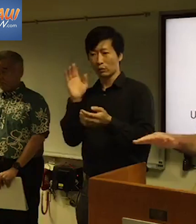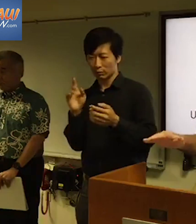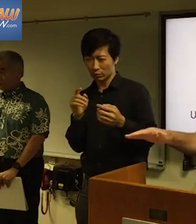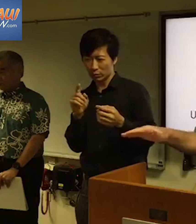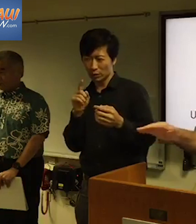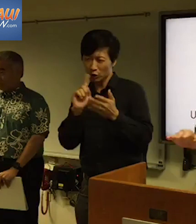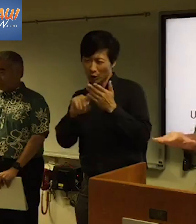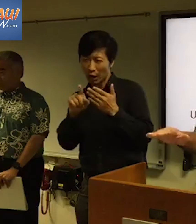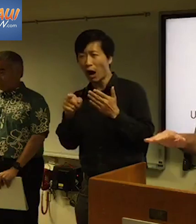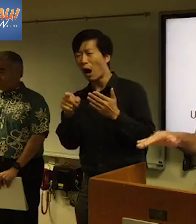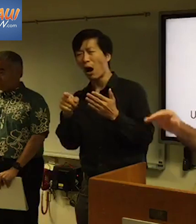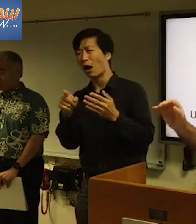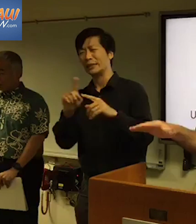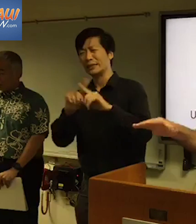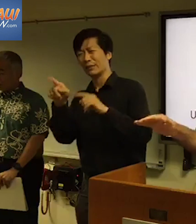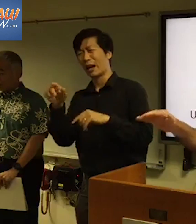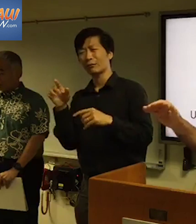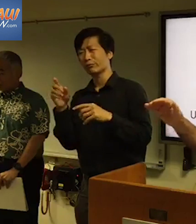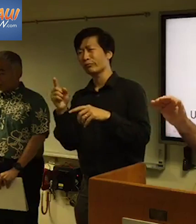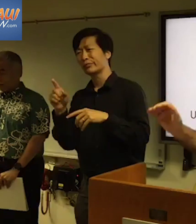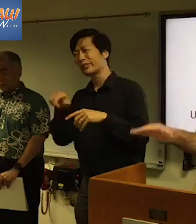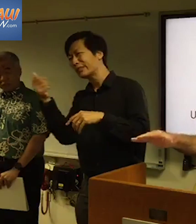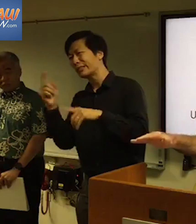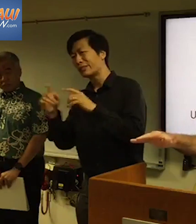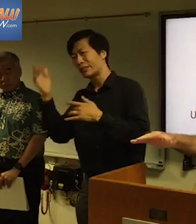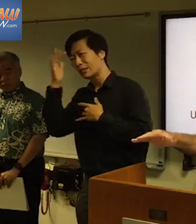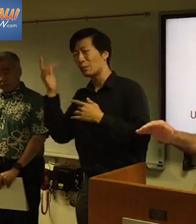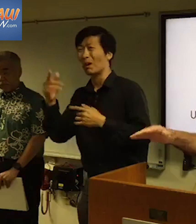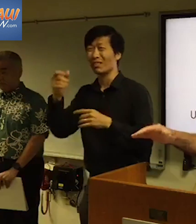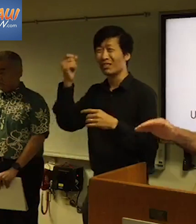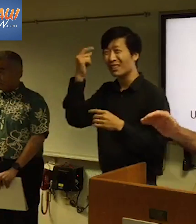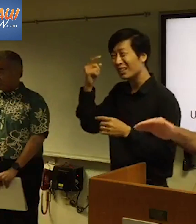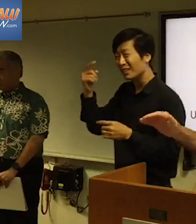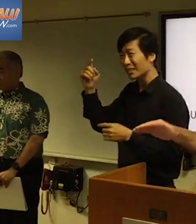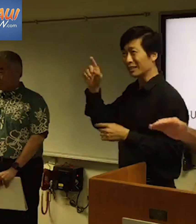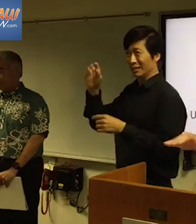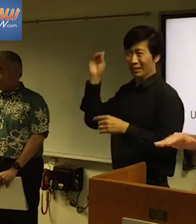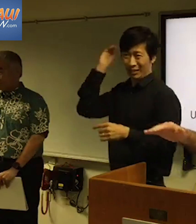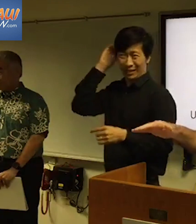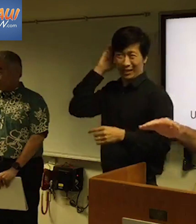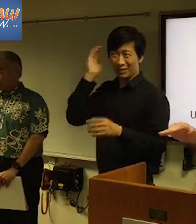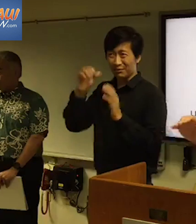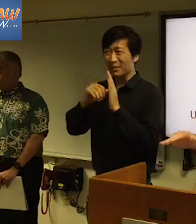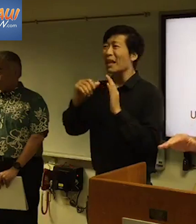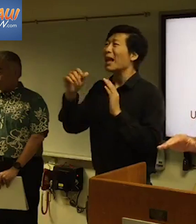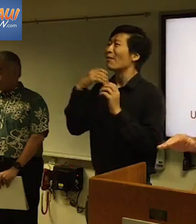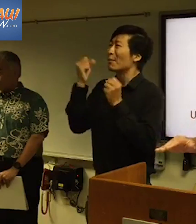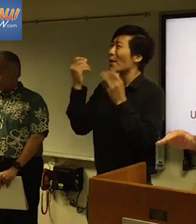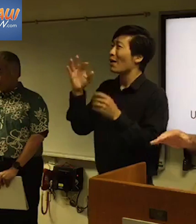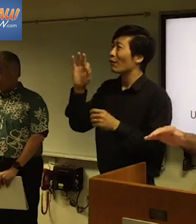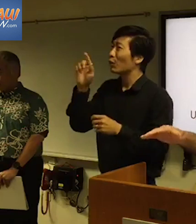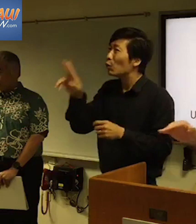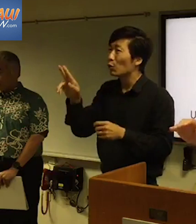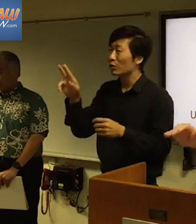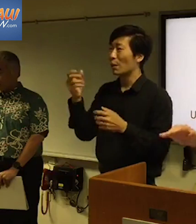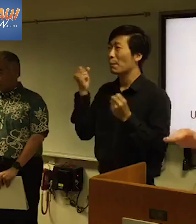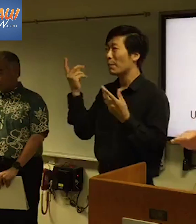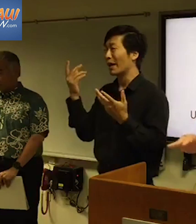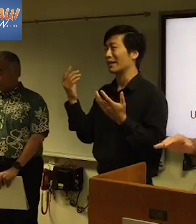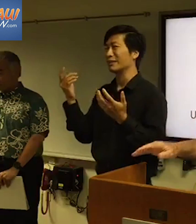then, I believe, disembarked in Mexico, traveled back to the islands, and then fell